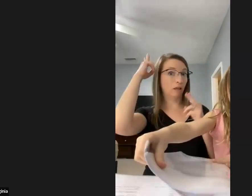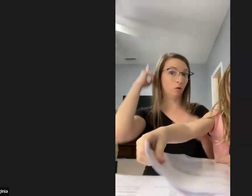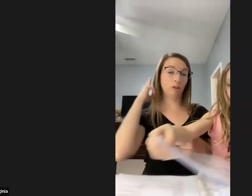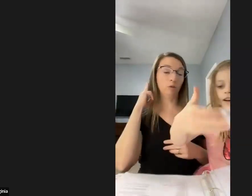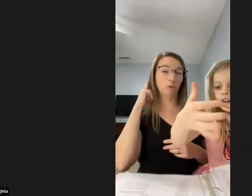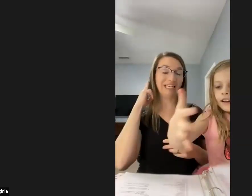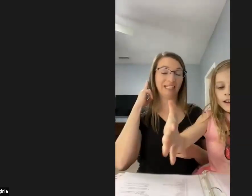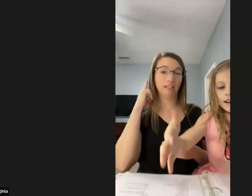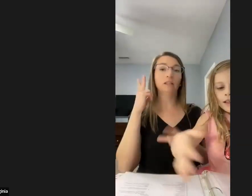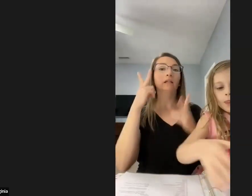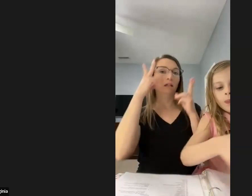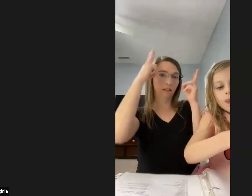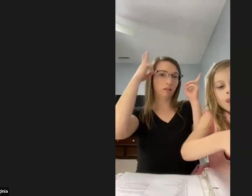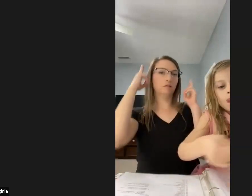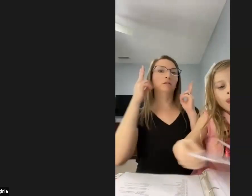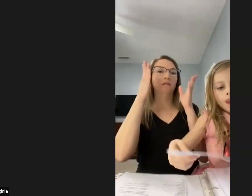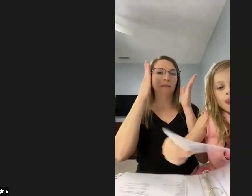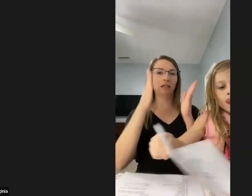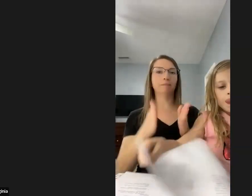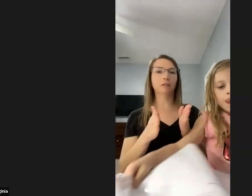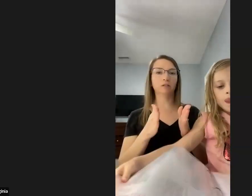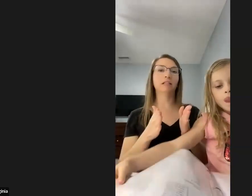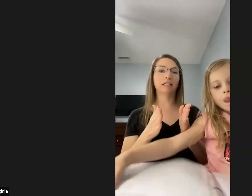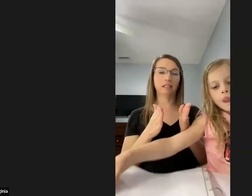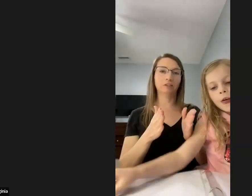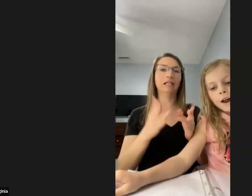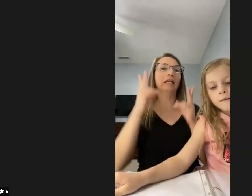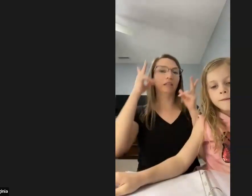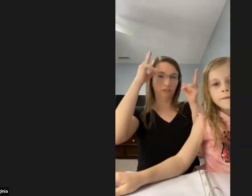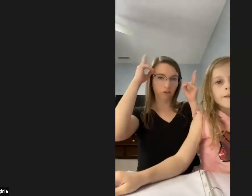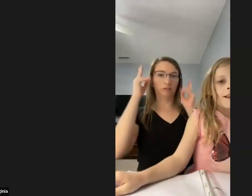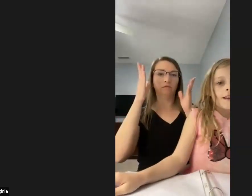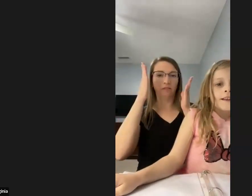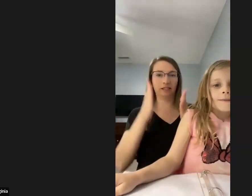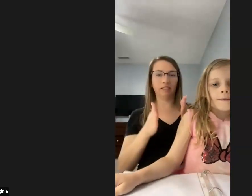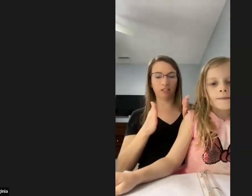Or you can do one-handed. And then to make it a person, like a hairstylist, you just add the agent